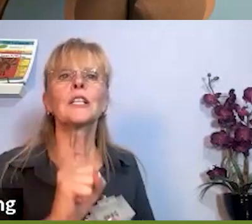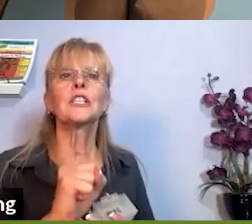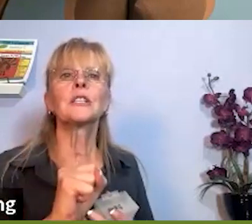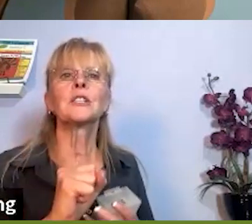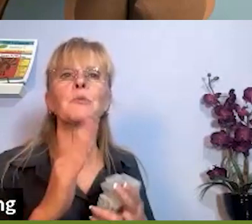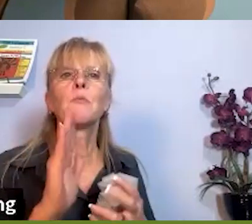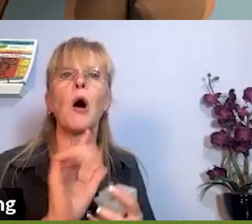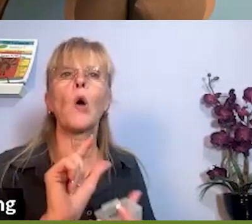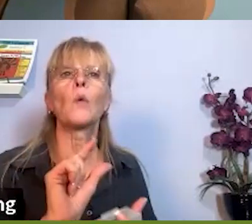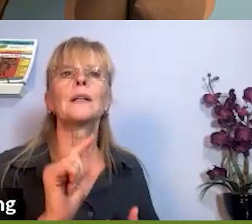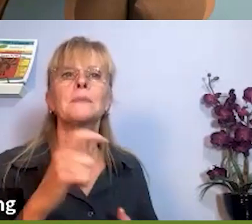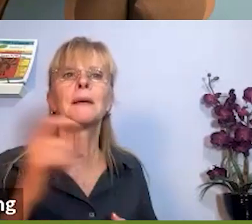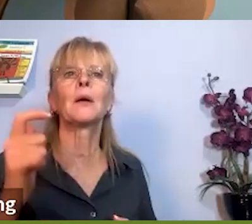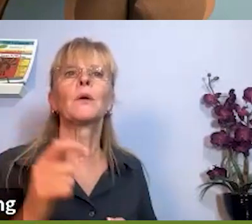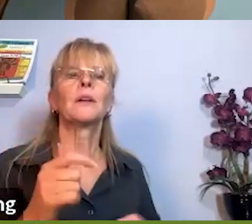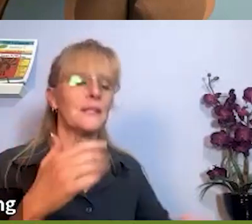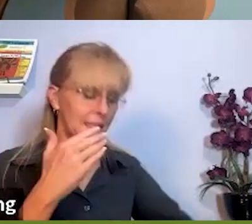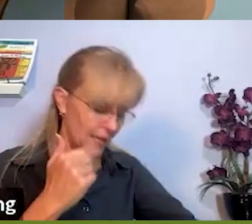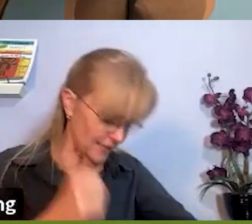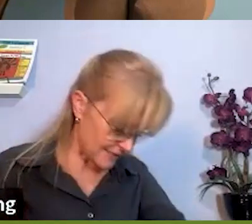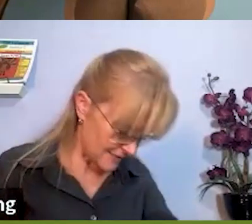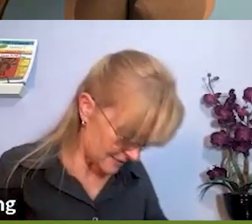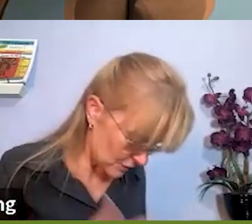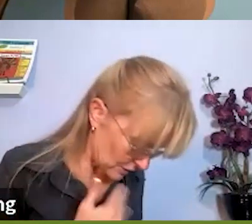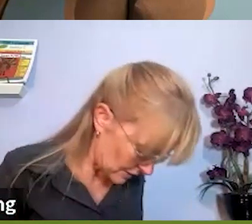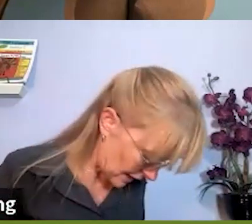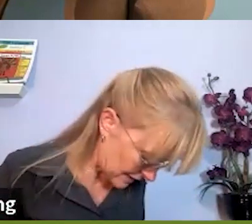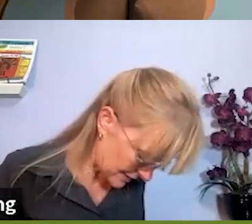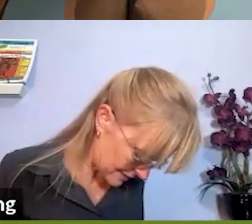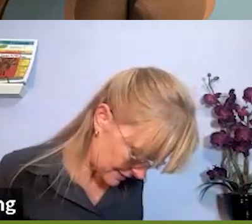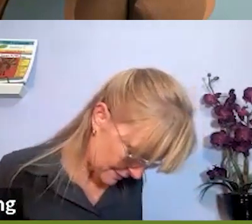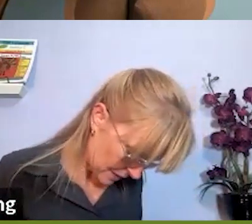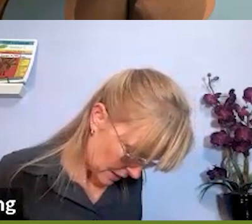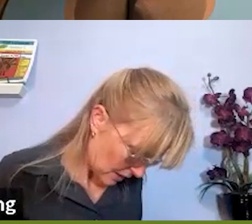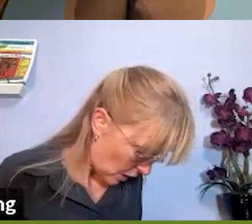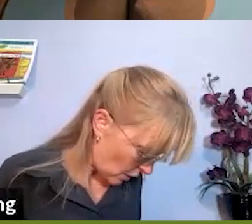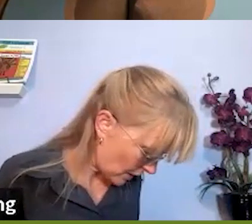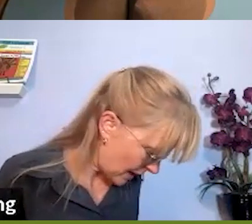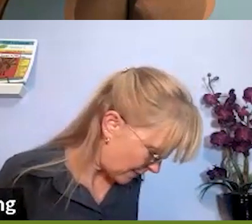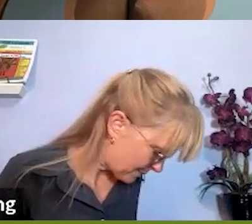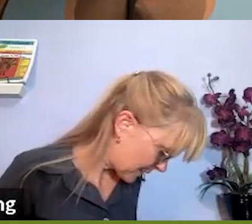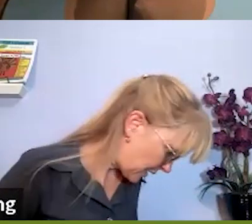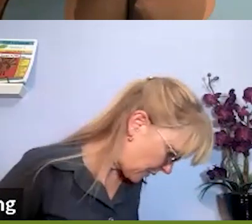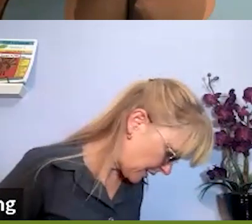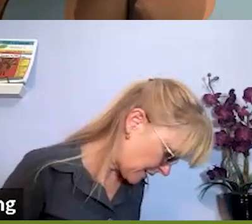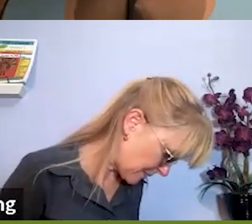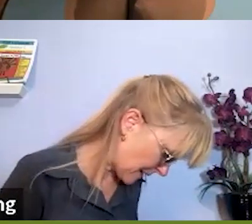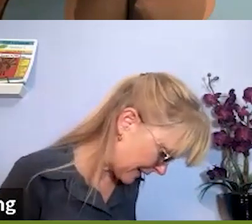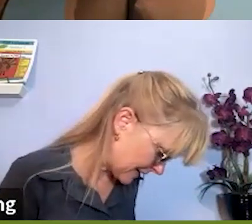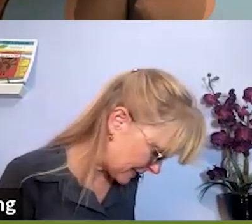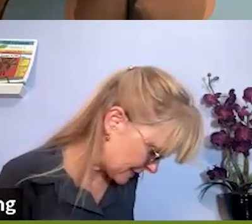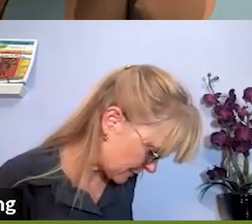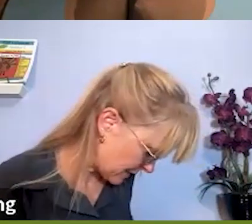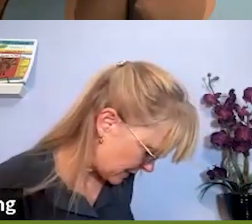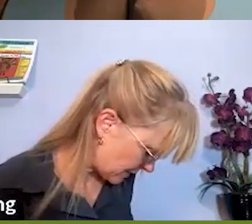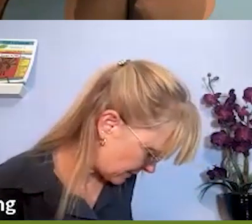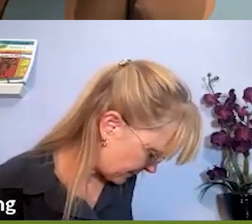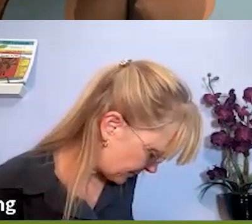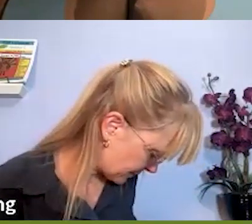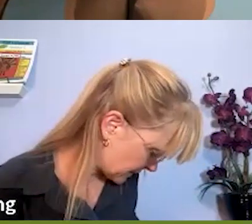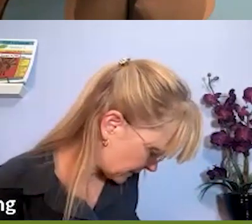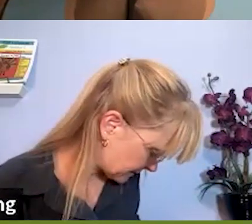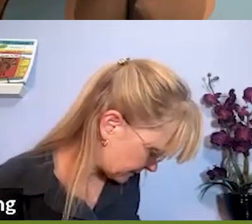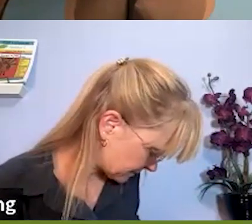crush the small ones, big ones. Yes, good, yes. Okay, here we come. I got this right